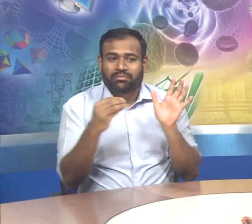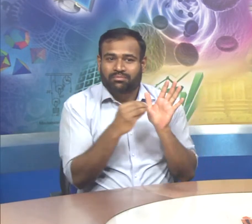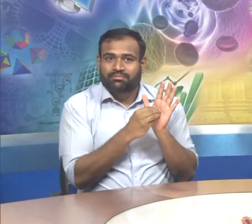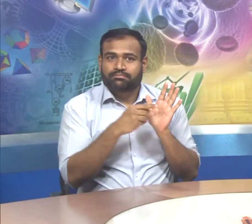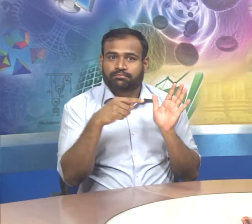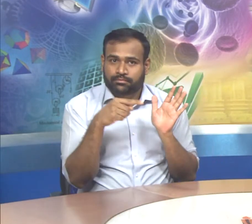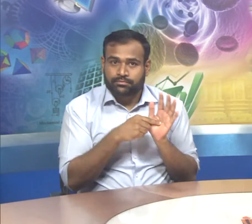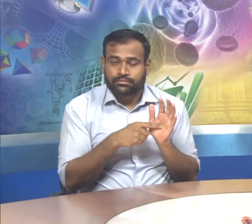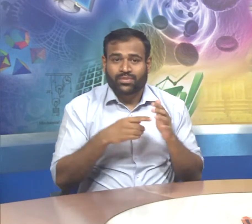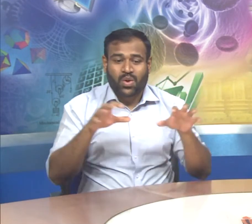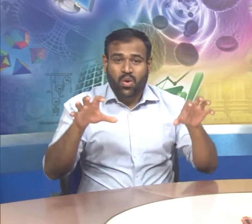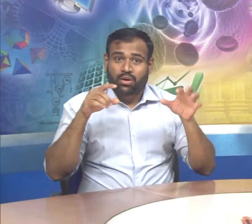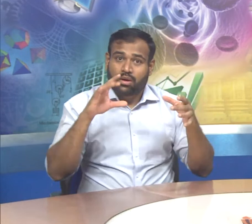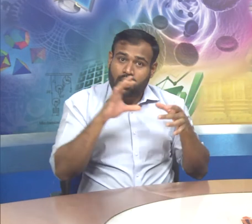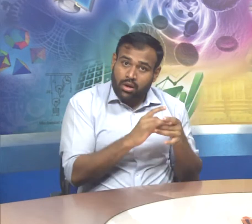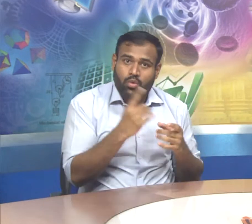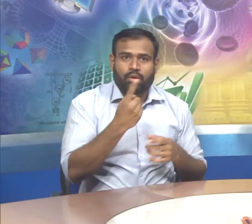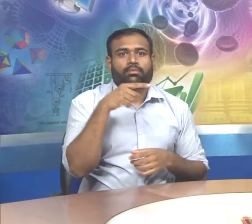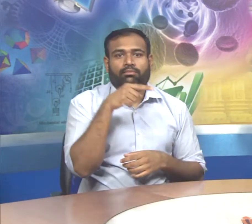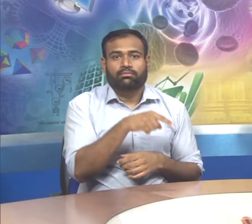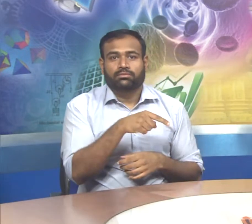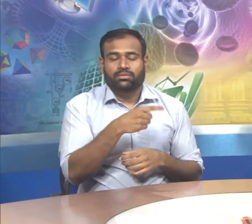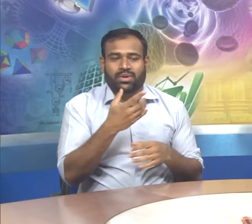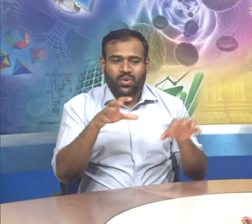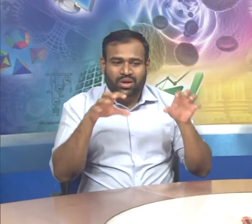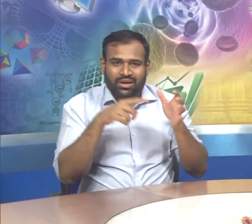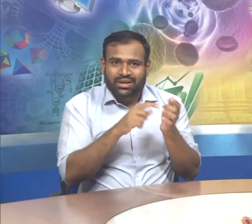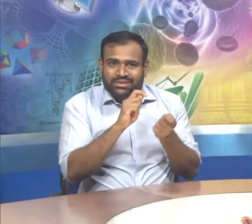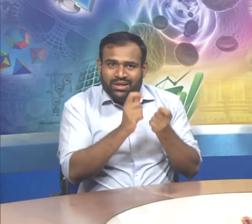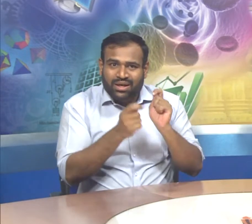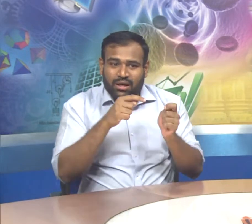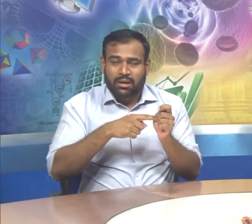Appeals in constitutional cases.